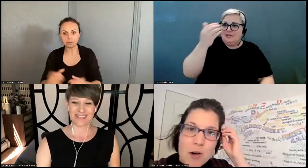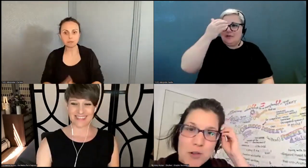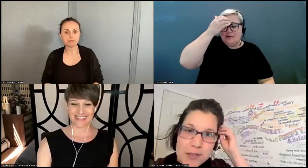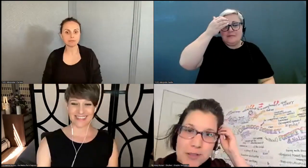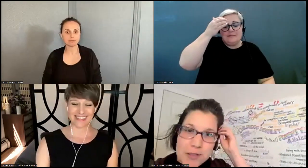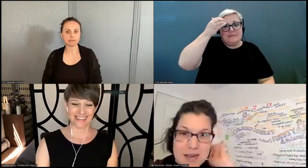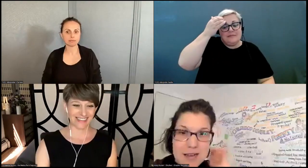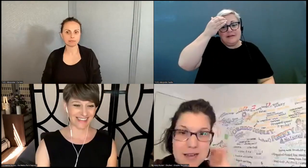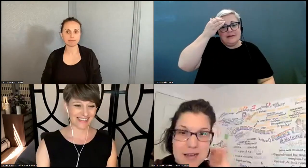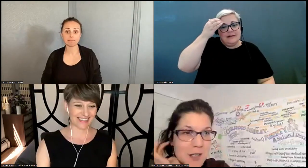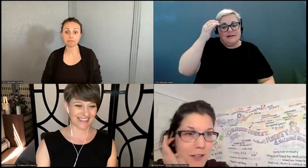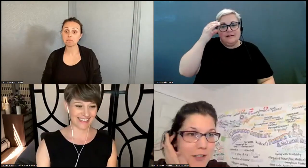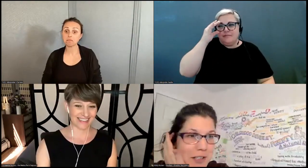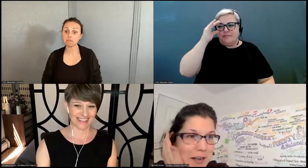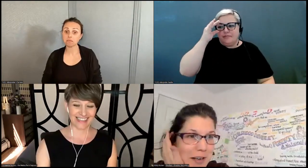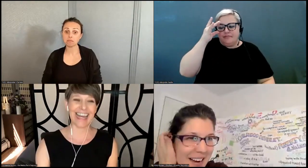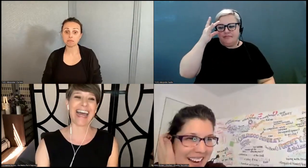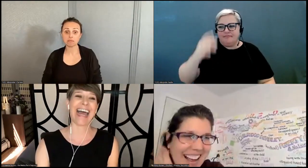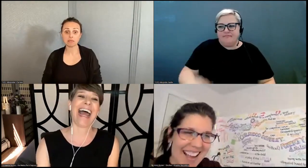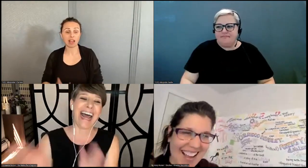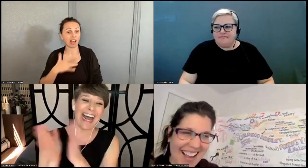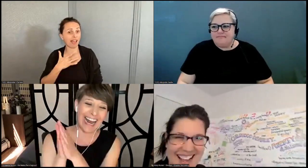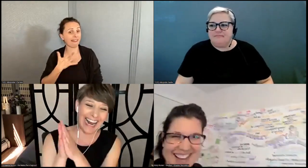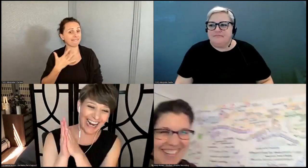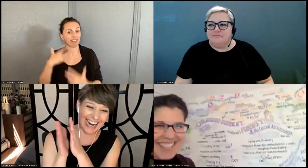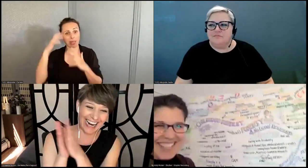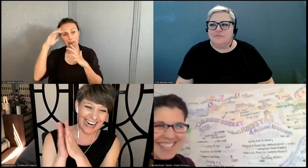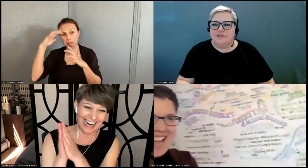feel like mostly me, I'm cooked.